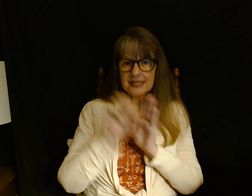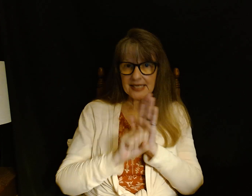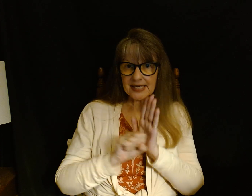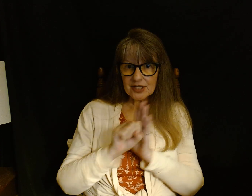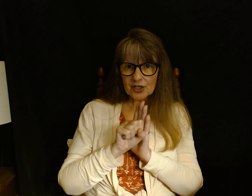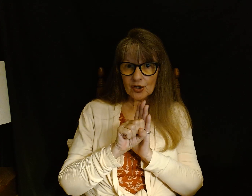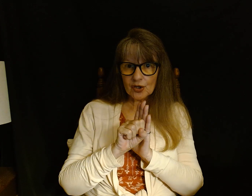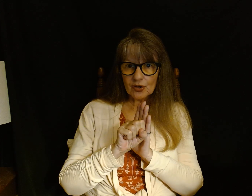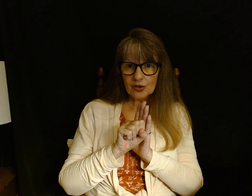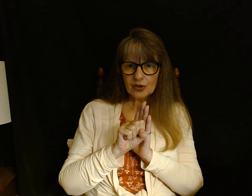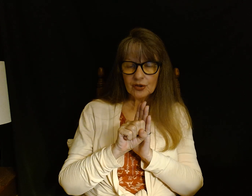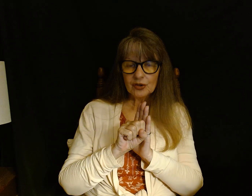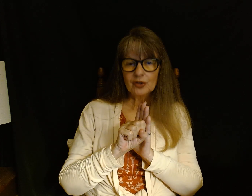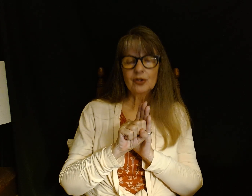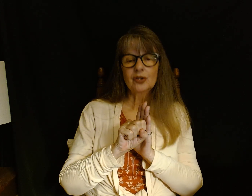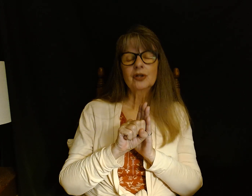seasonal,